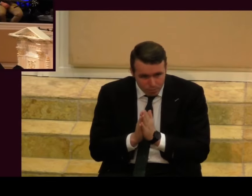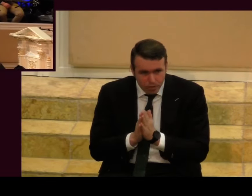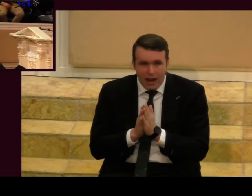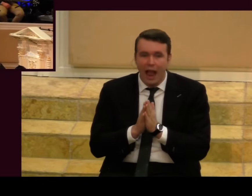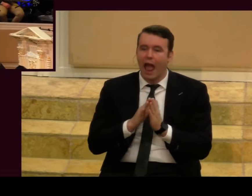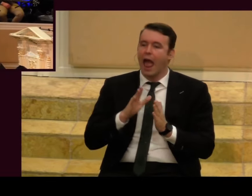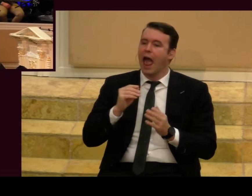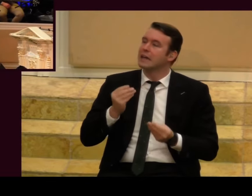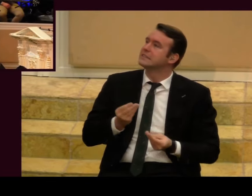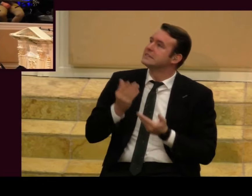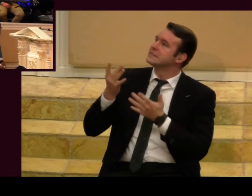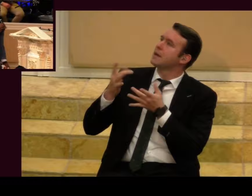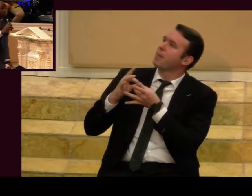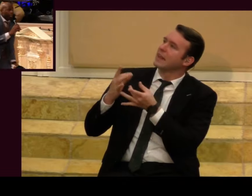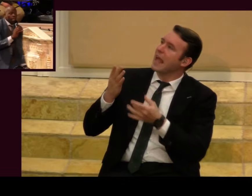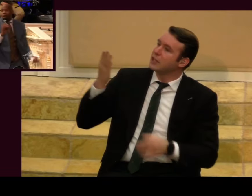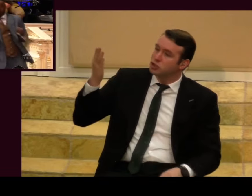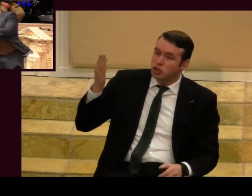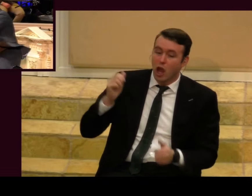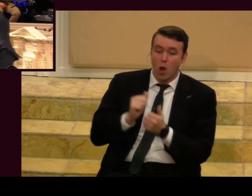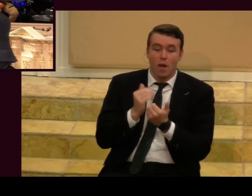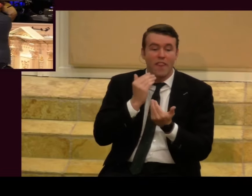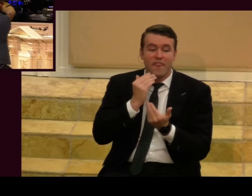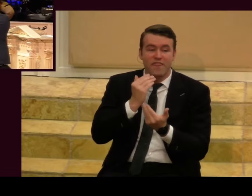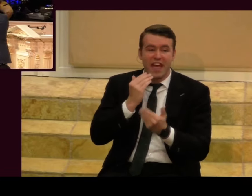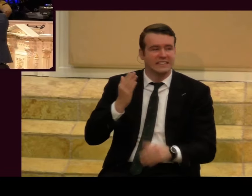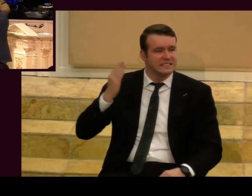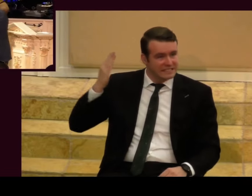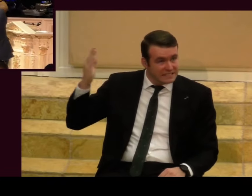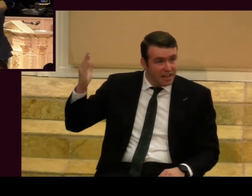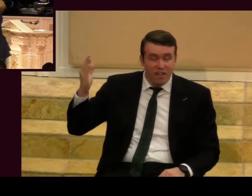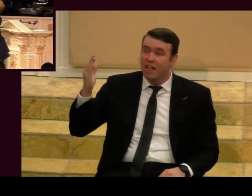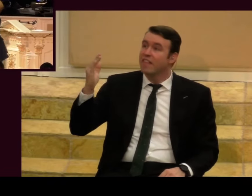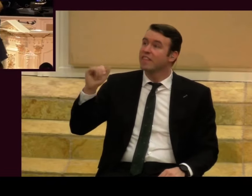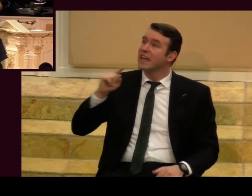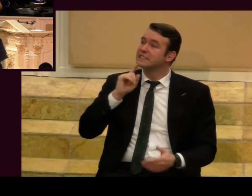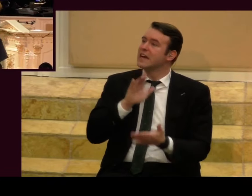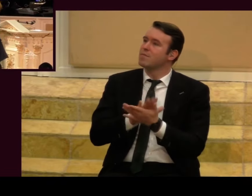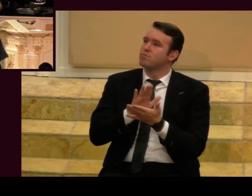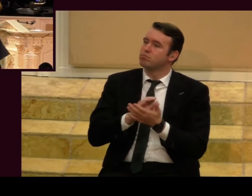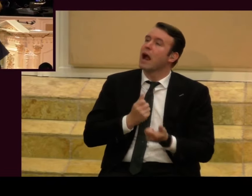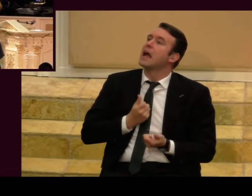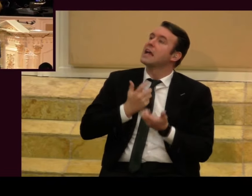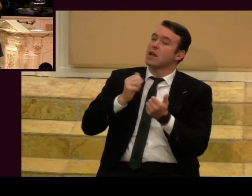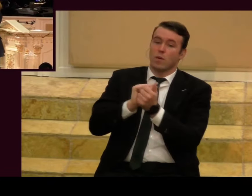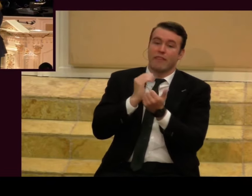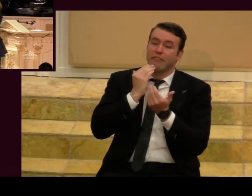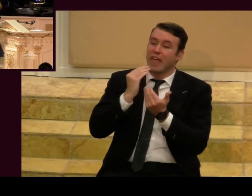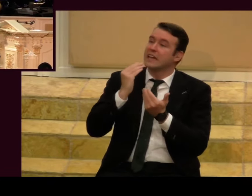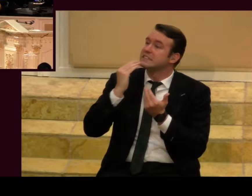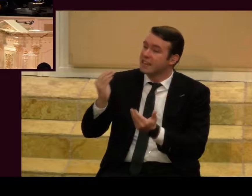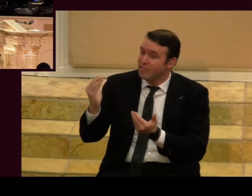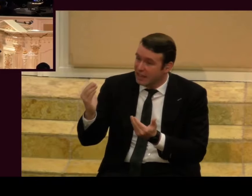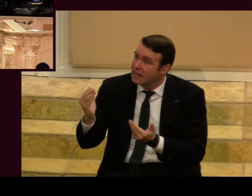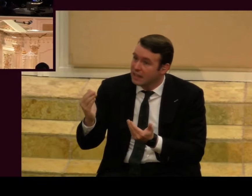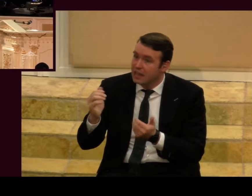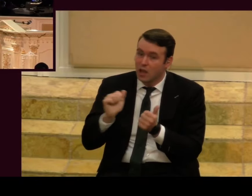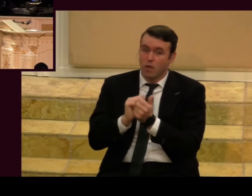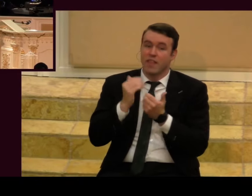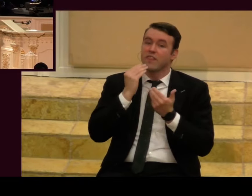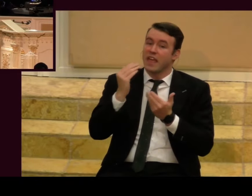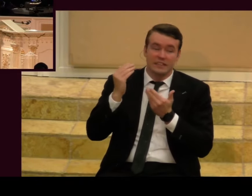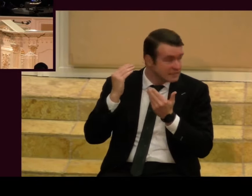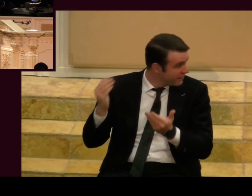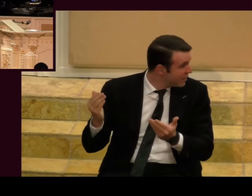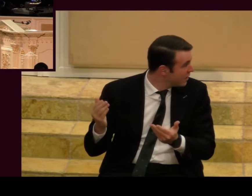prayer and supplication, with thanksgiving. That's a praise break right there. With thanksgiving,